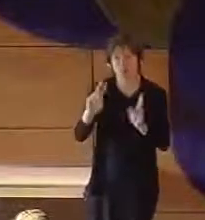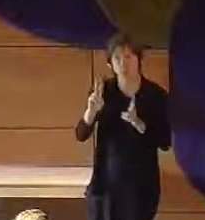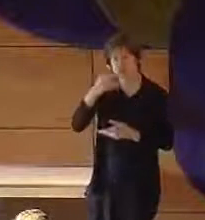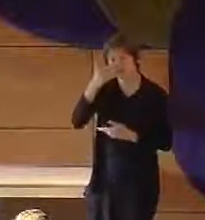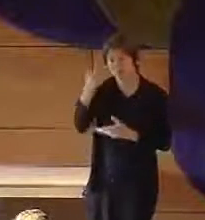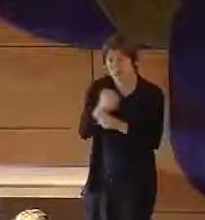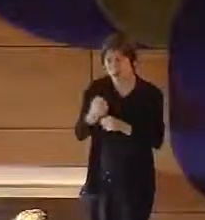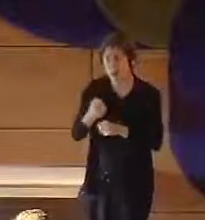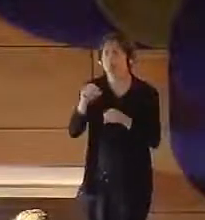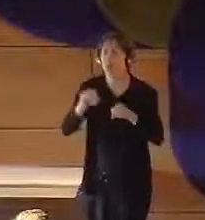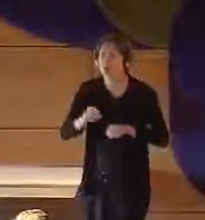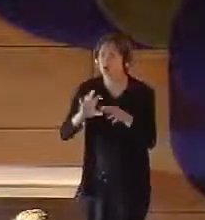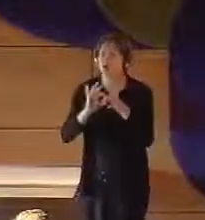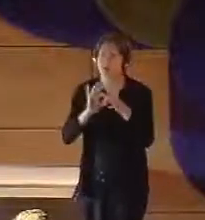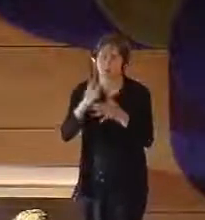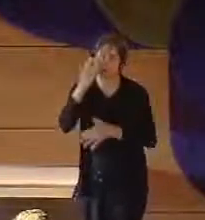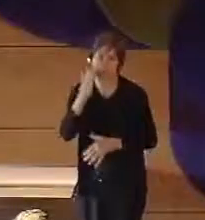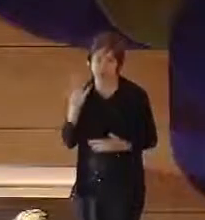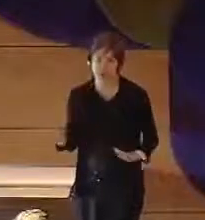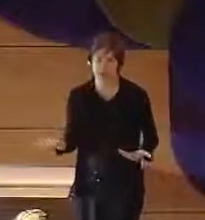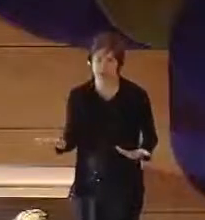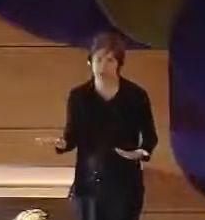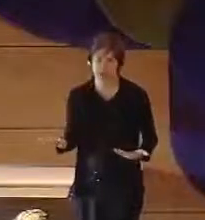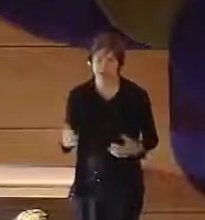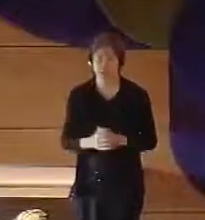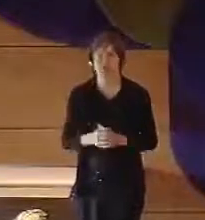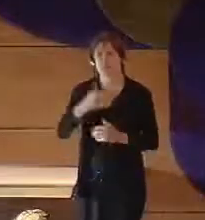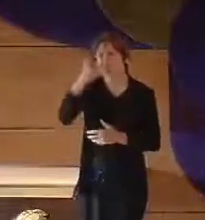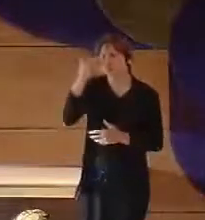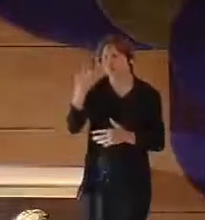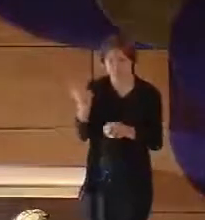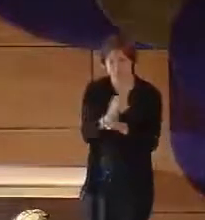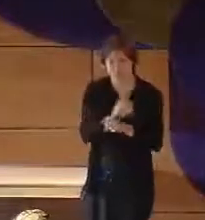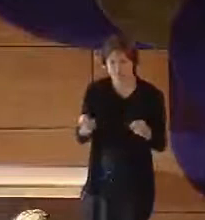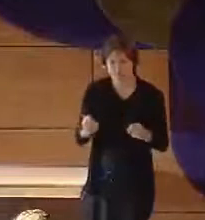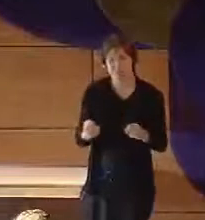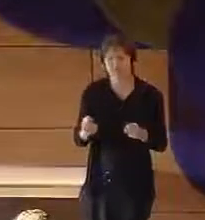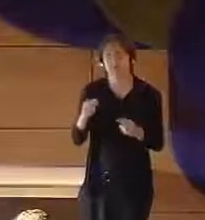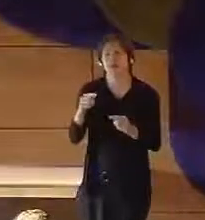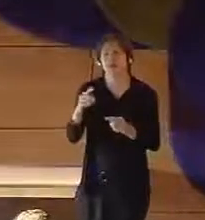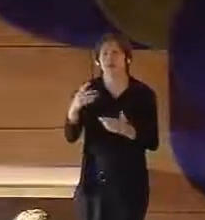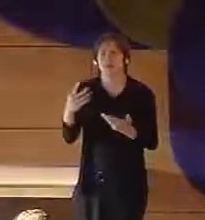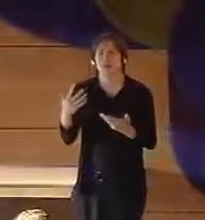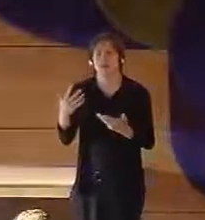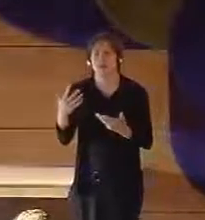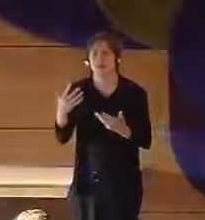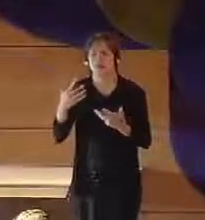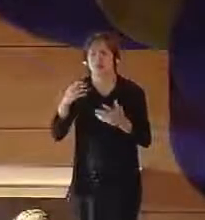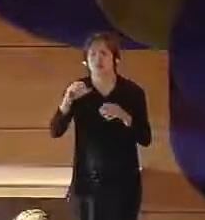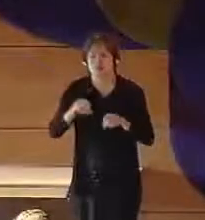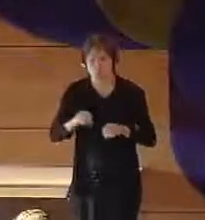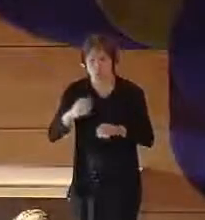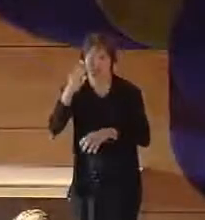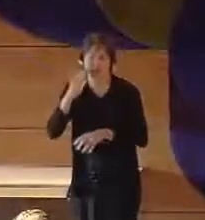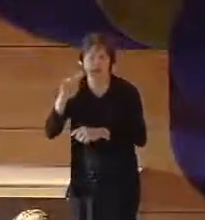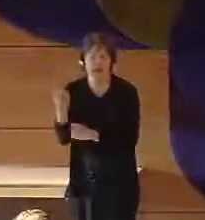between absent sense of smell and not going through puberty. And there's another condition which